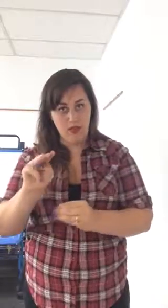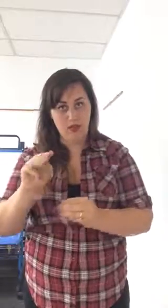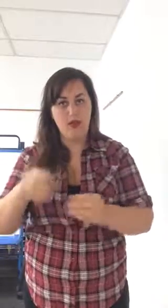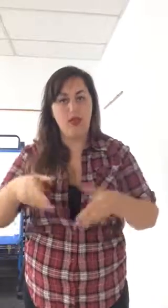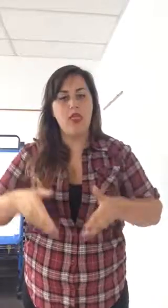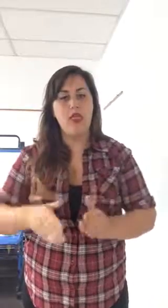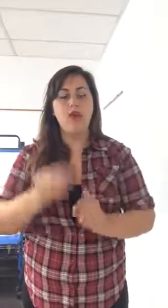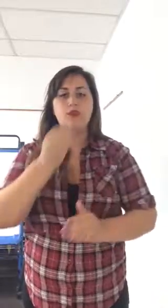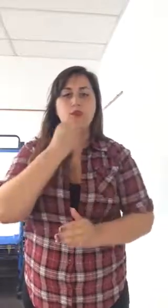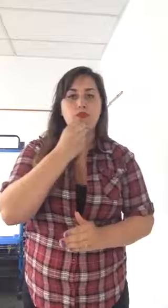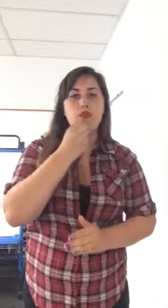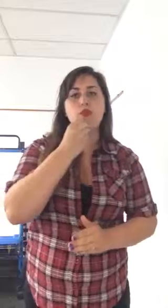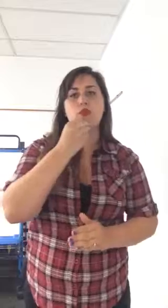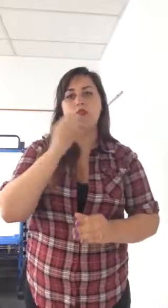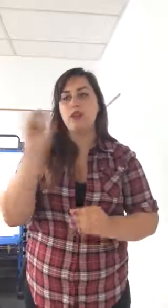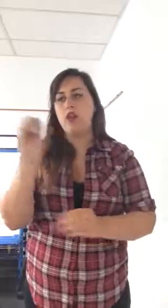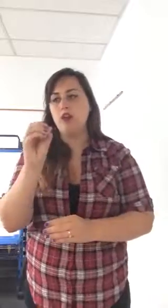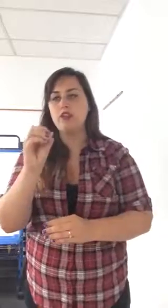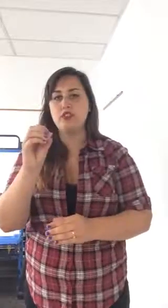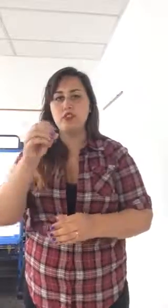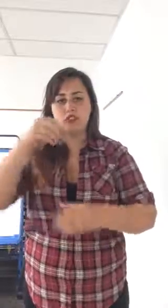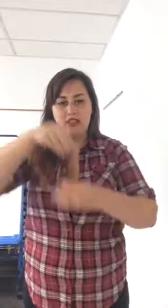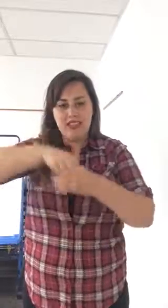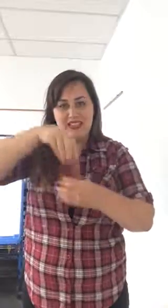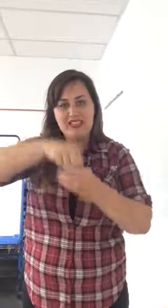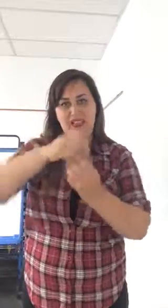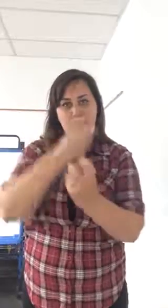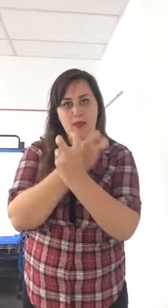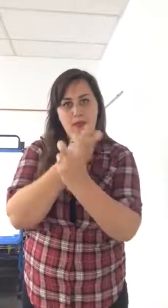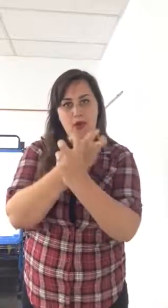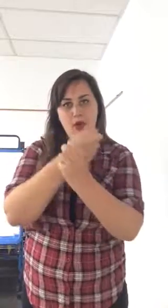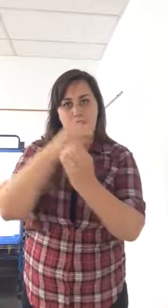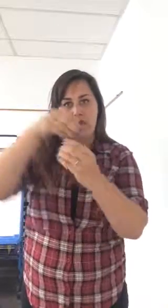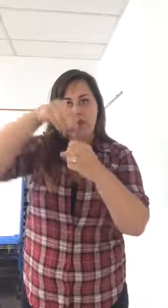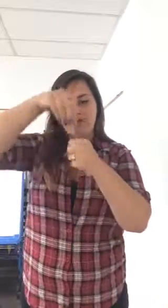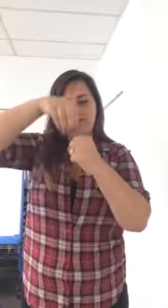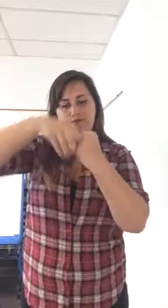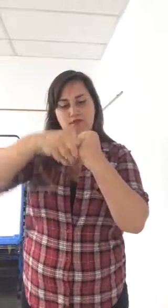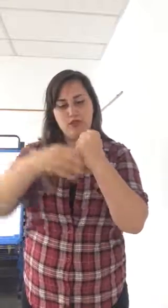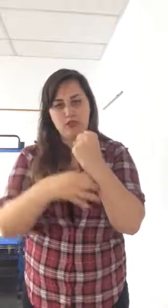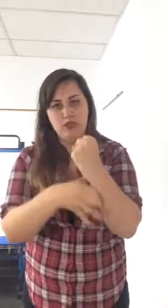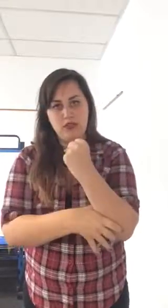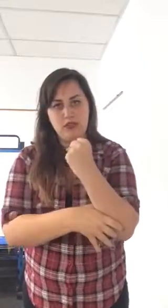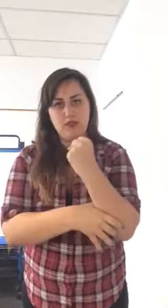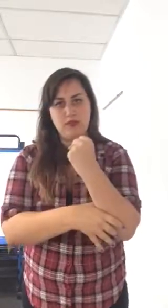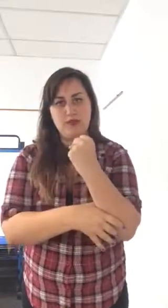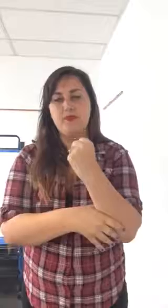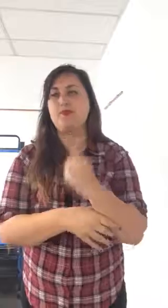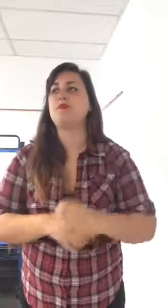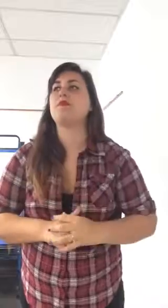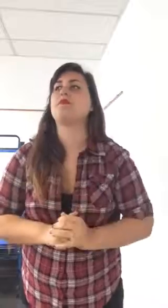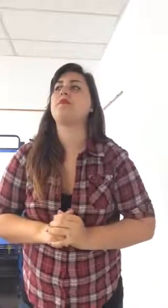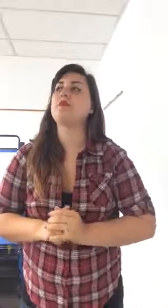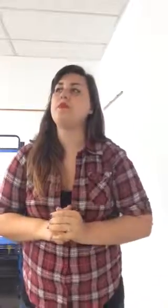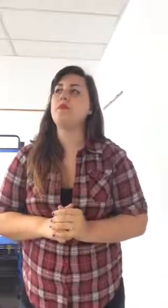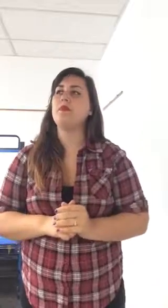oxygen, and nutrients to get to the bone by traveling underneath itself. It allows it to get to the bone. Let's just say, let's say that Eric goes out for